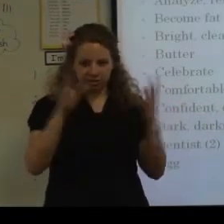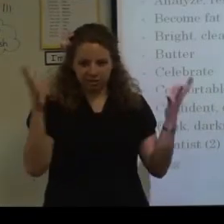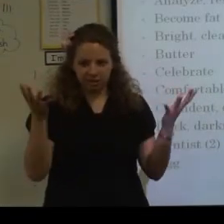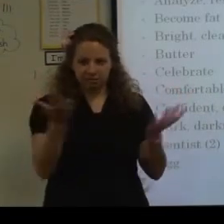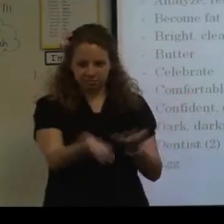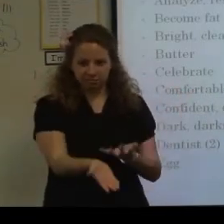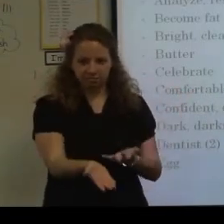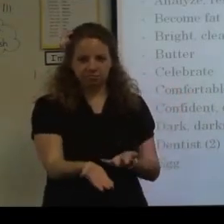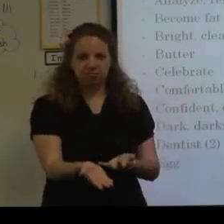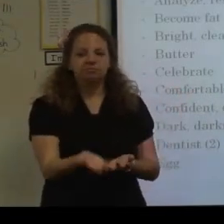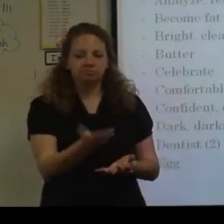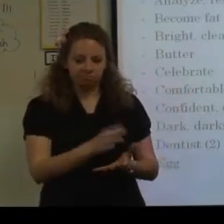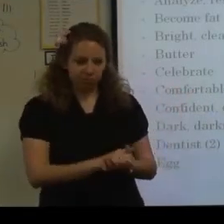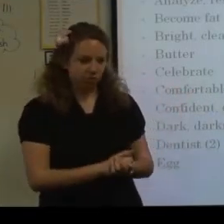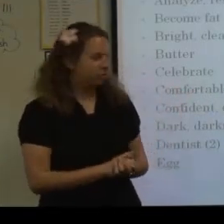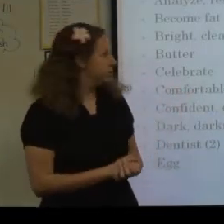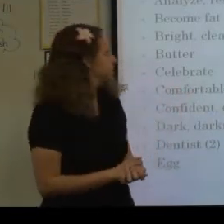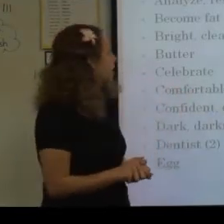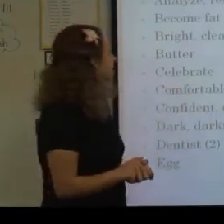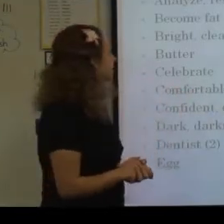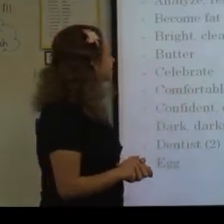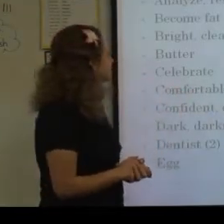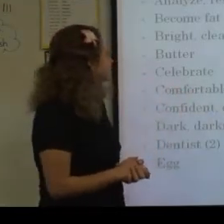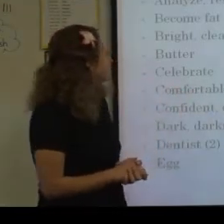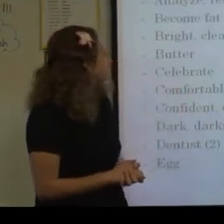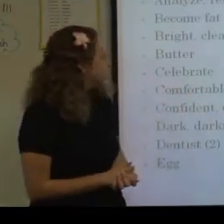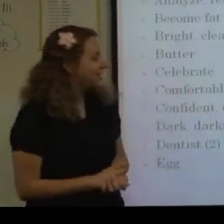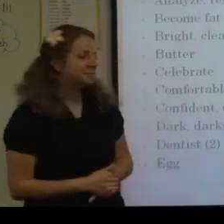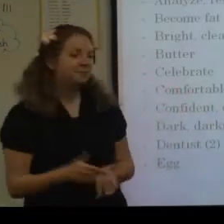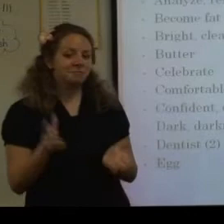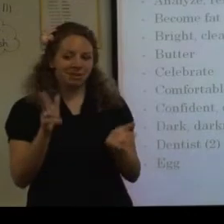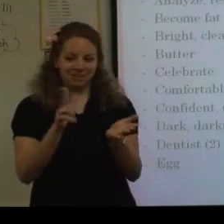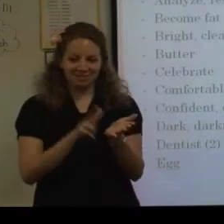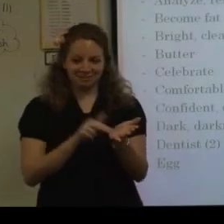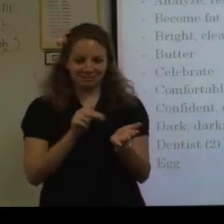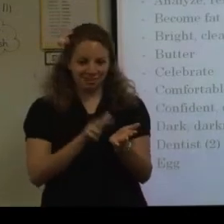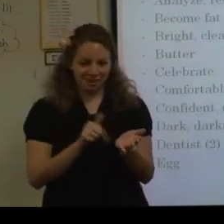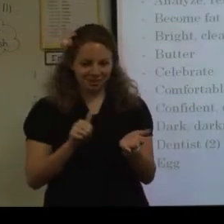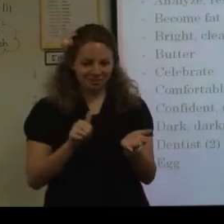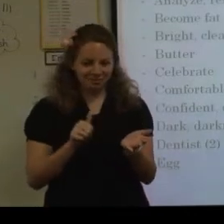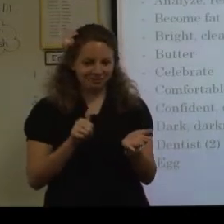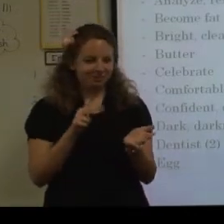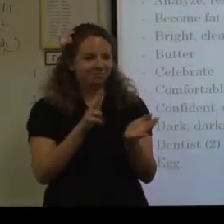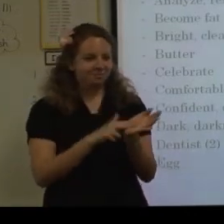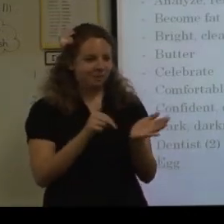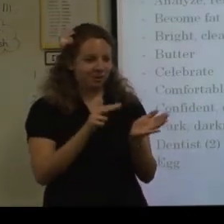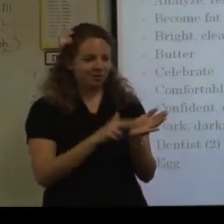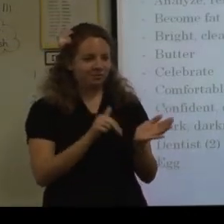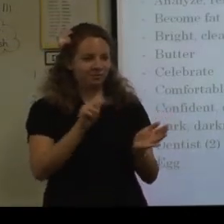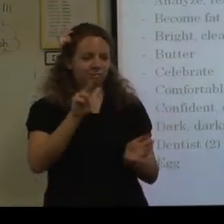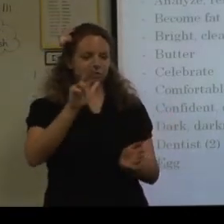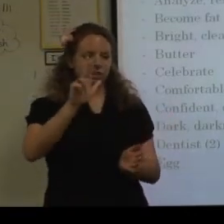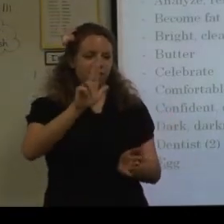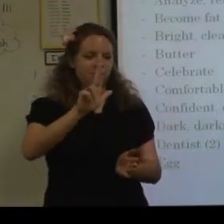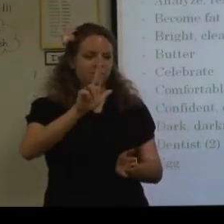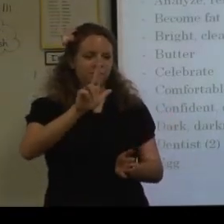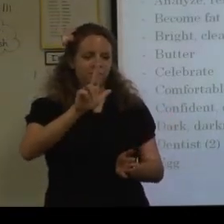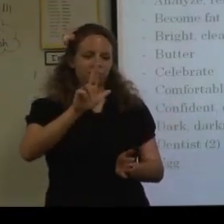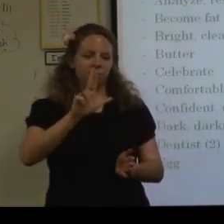obviously. These are the obvious. Okay, then we have butter. Butter. Butter. So it's like with a